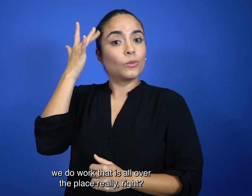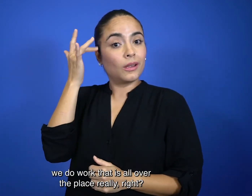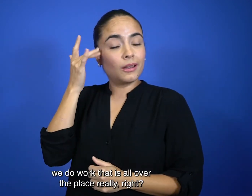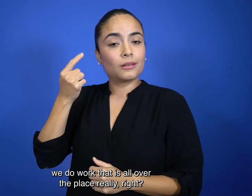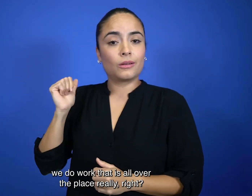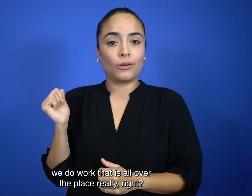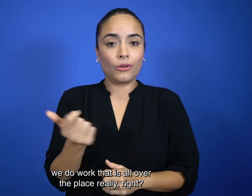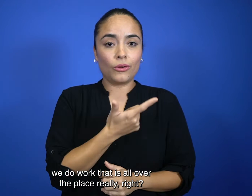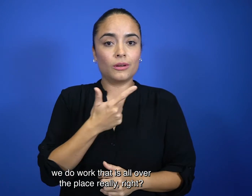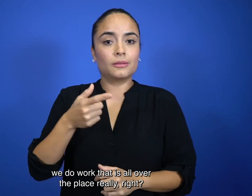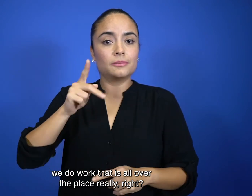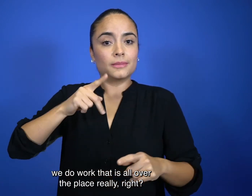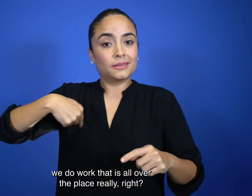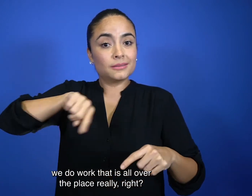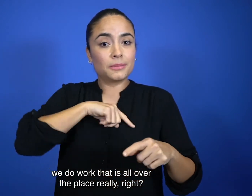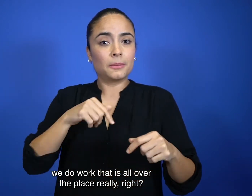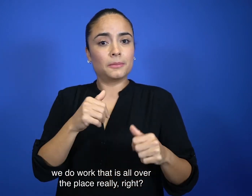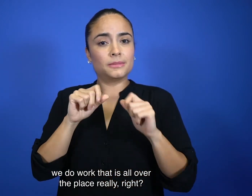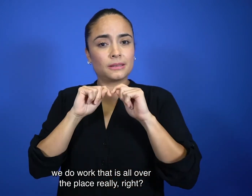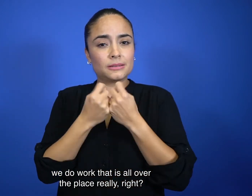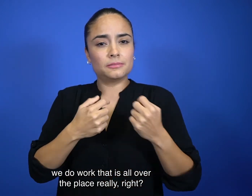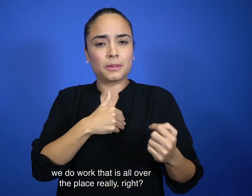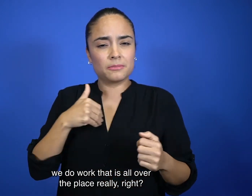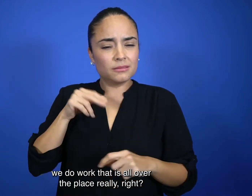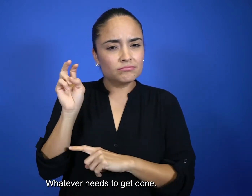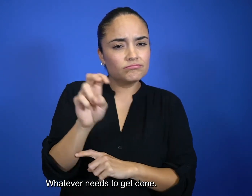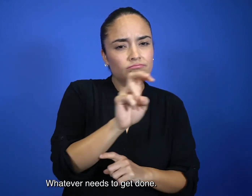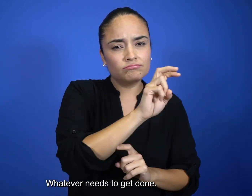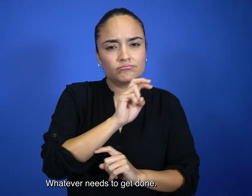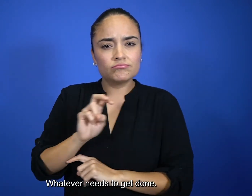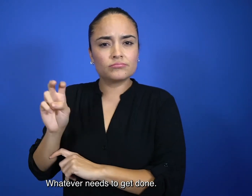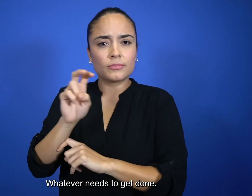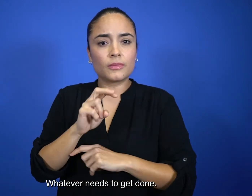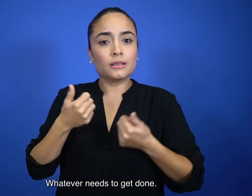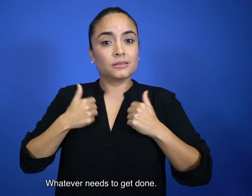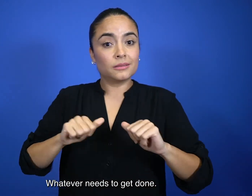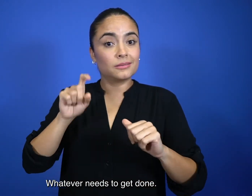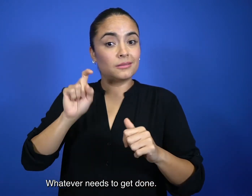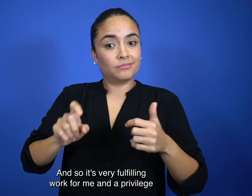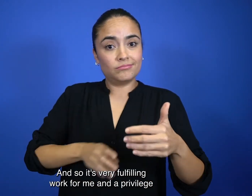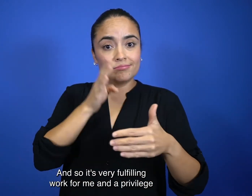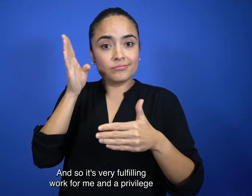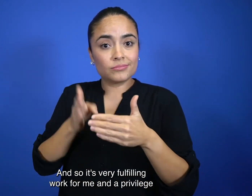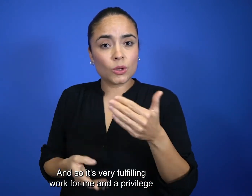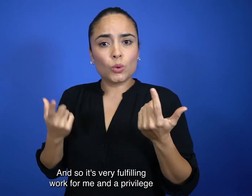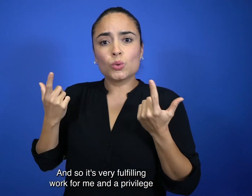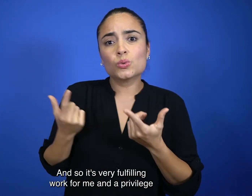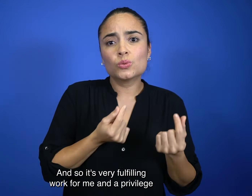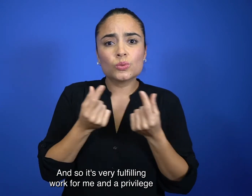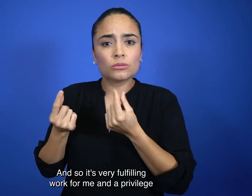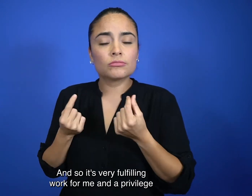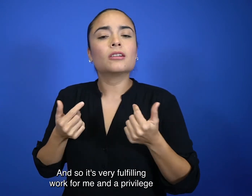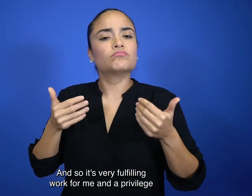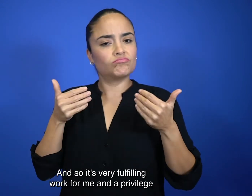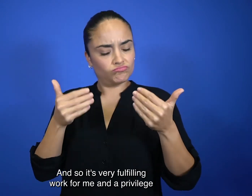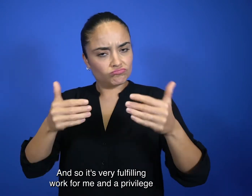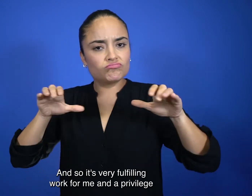do work that is all over the place, really, right? Whatever needs to get done. And so it's very fulfilling work for